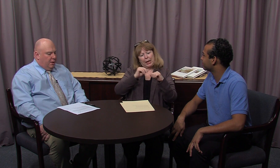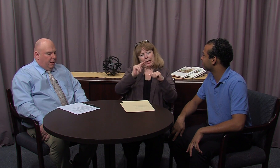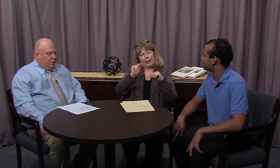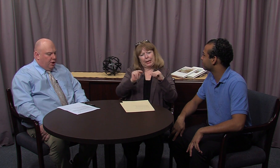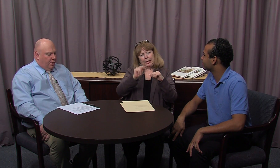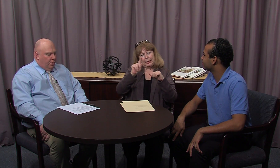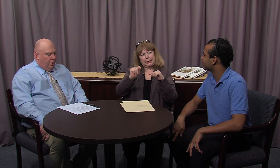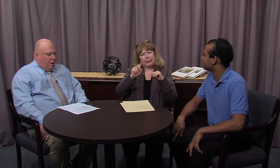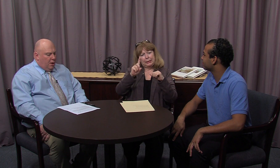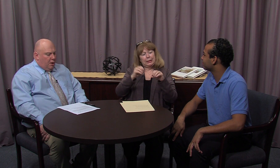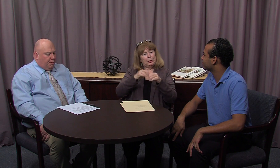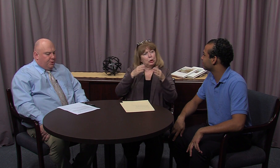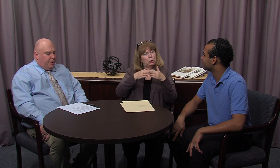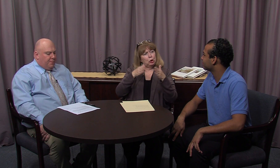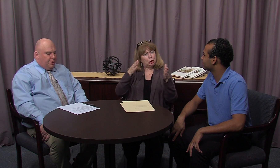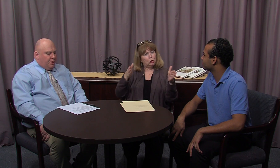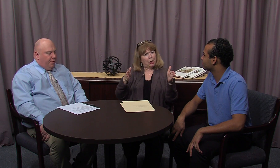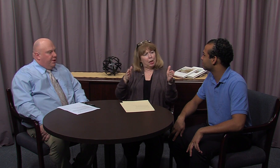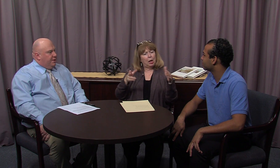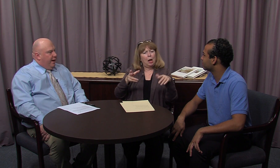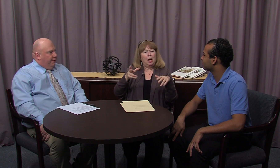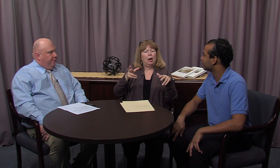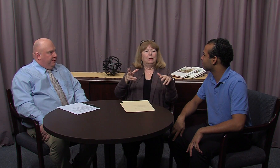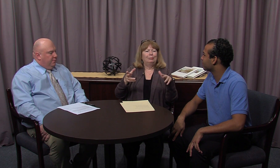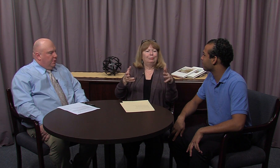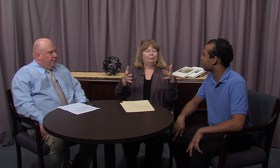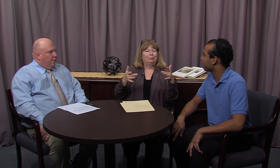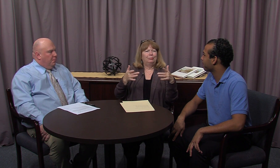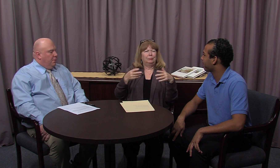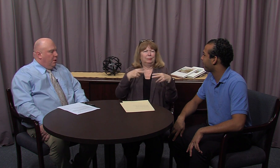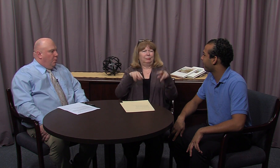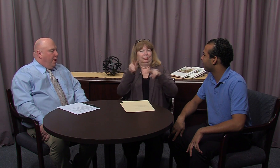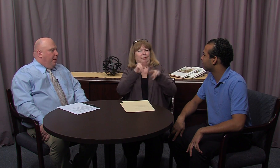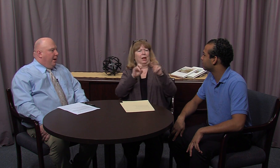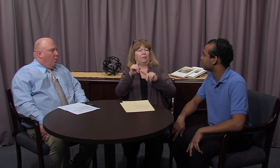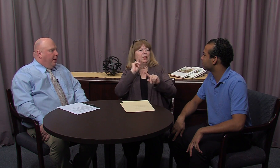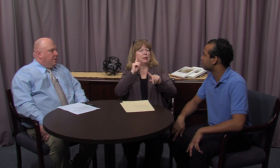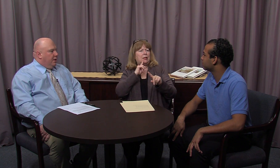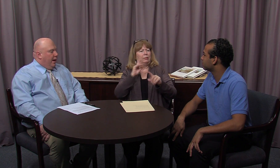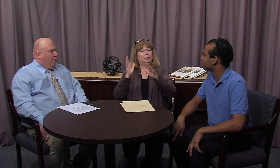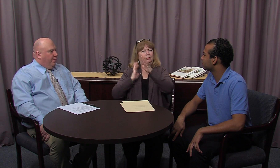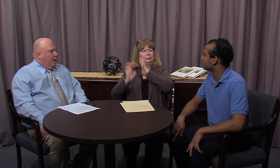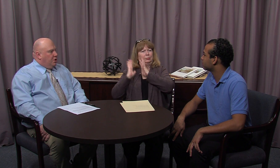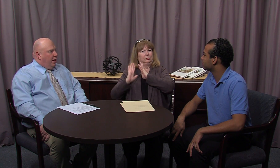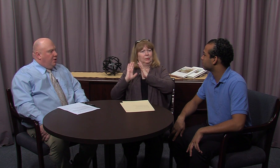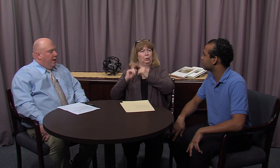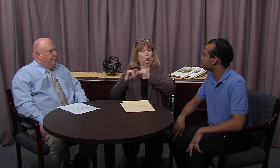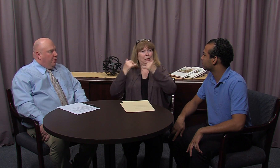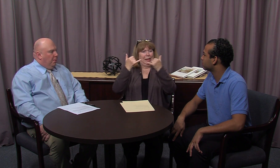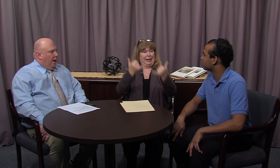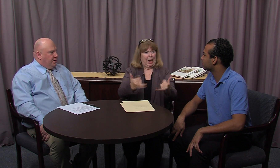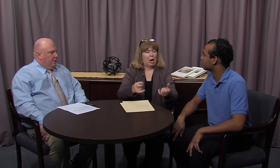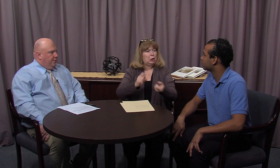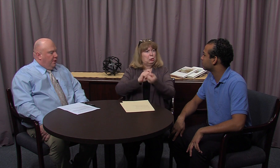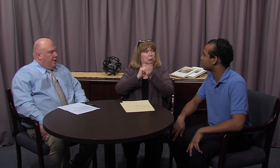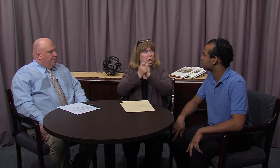in general, perceptions of the deaf from way back when to now, have they changed, and for the positive as far